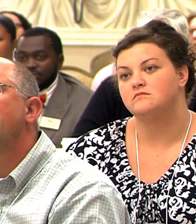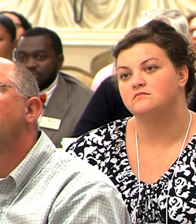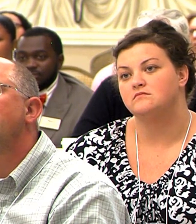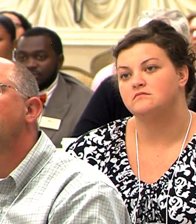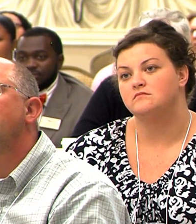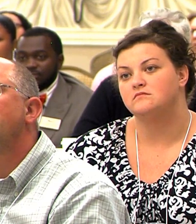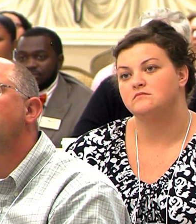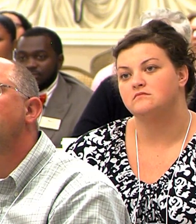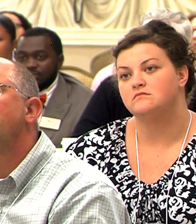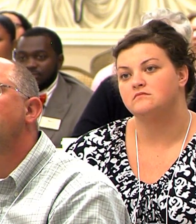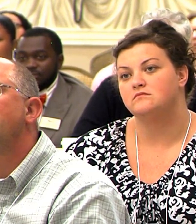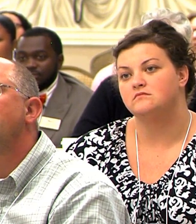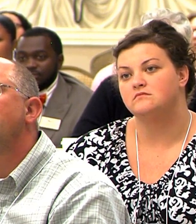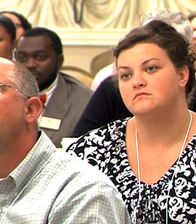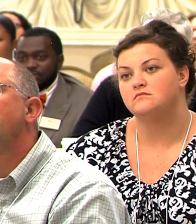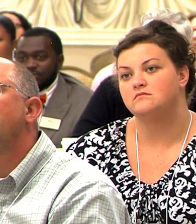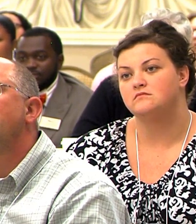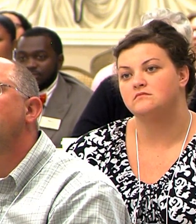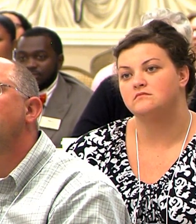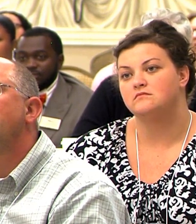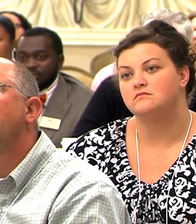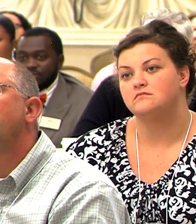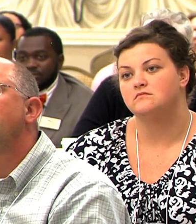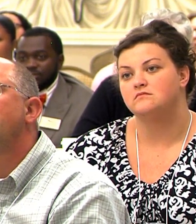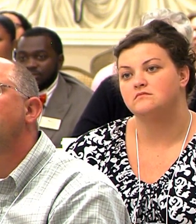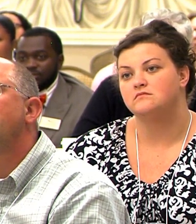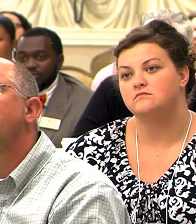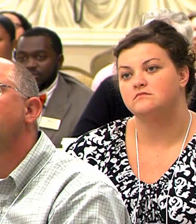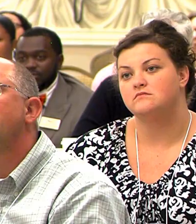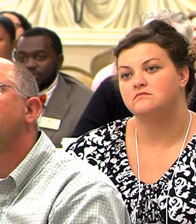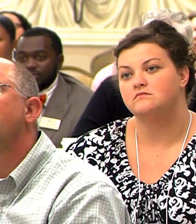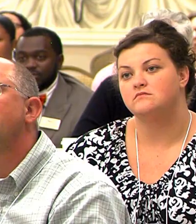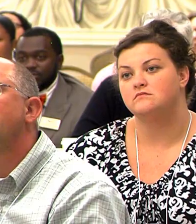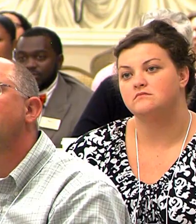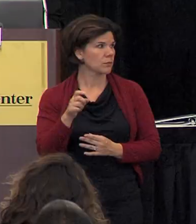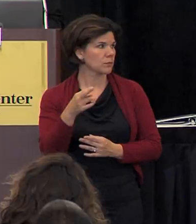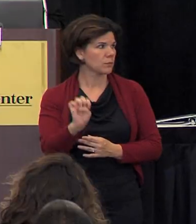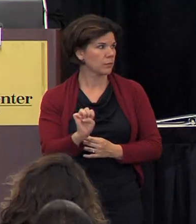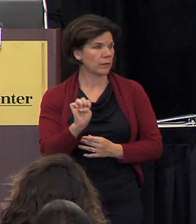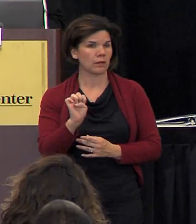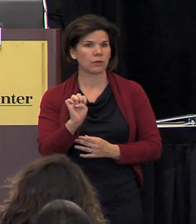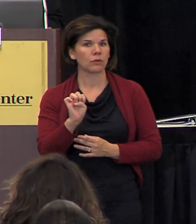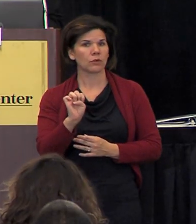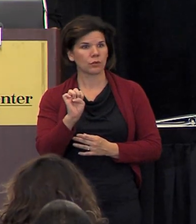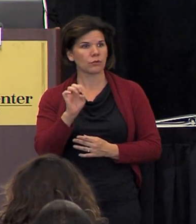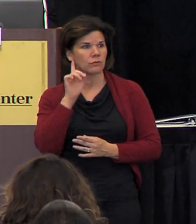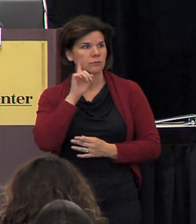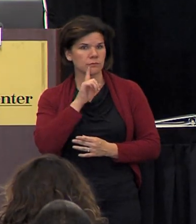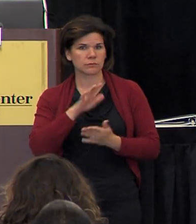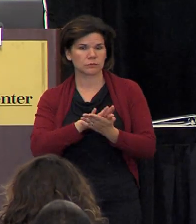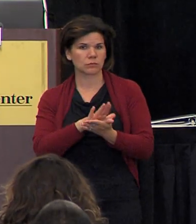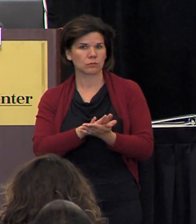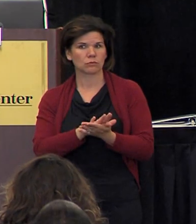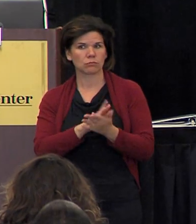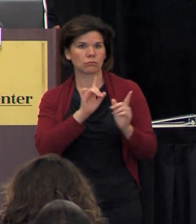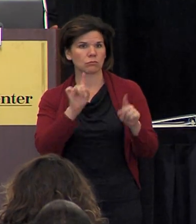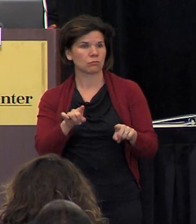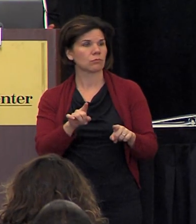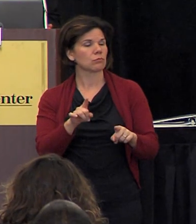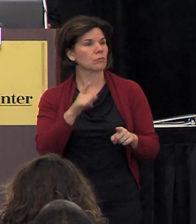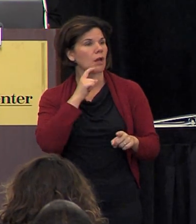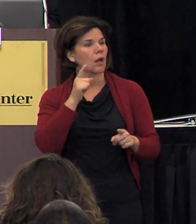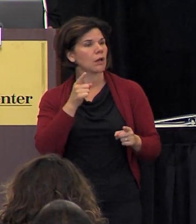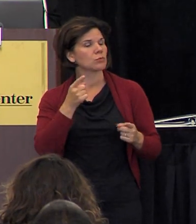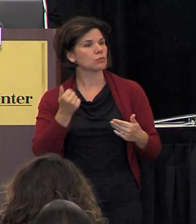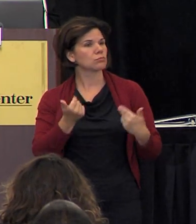and i went to the school for the deaf elsewhere um so i did not i don't prescribe to to this